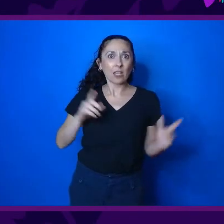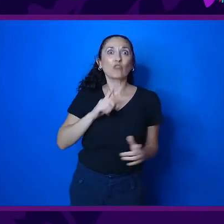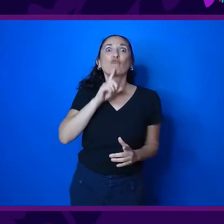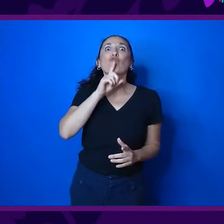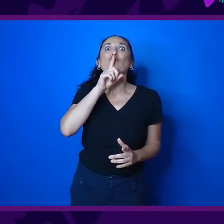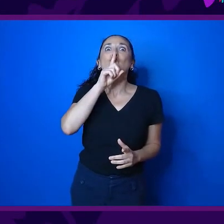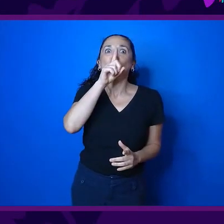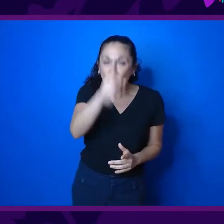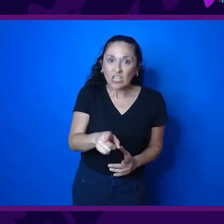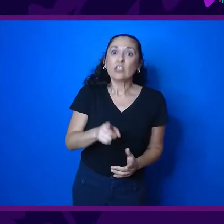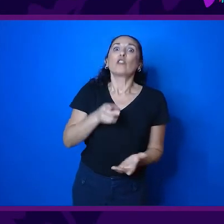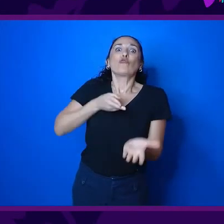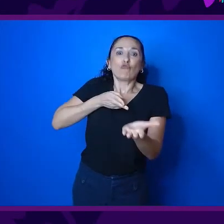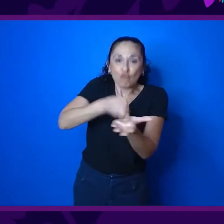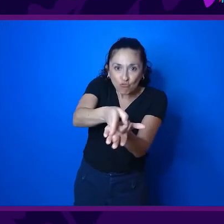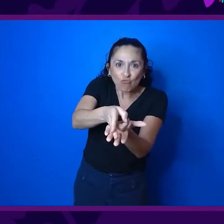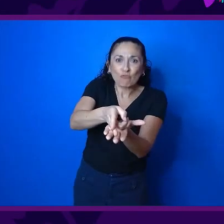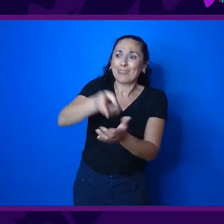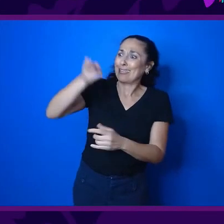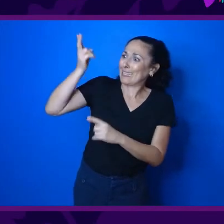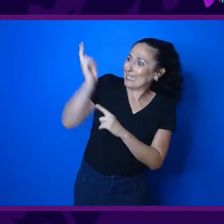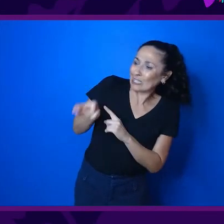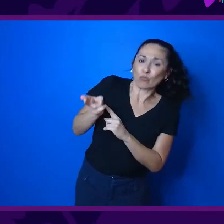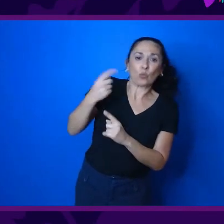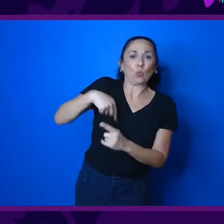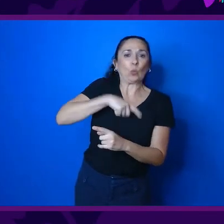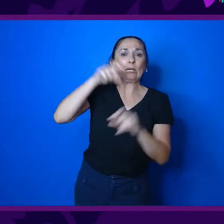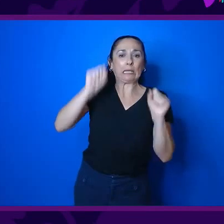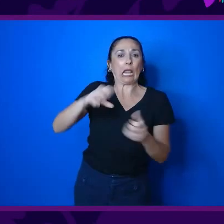reality, and it's history that we could learn from and